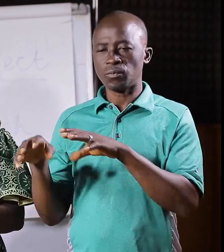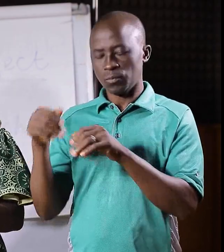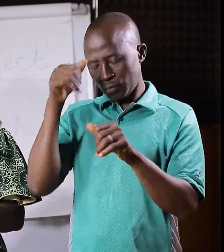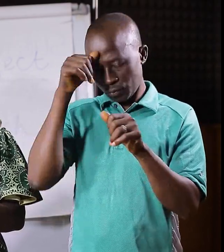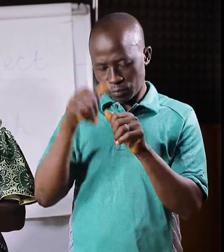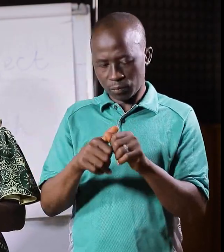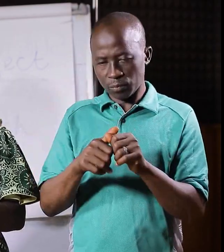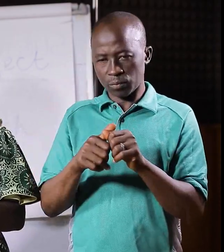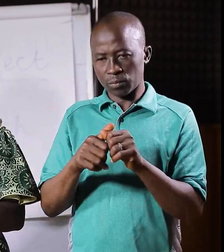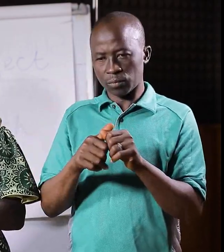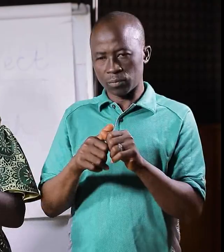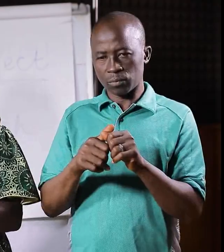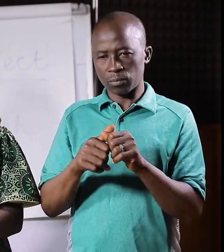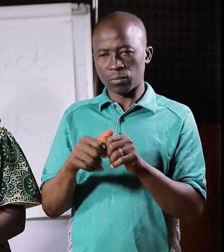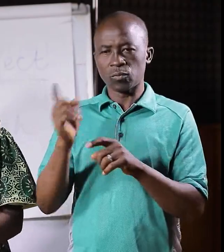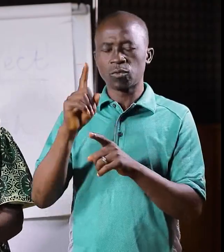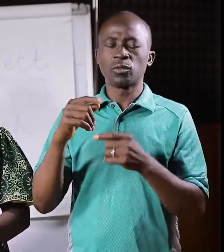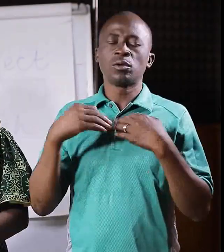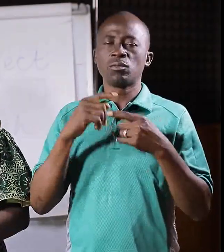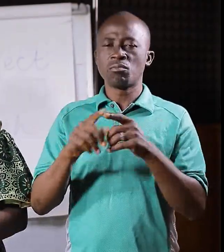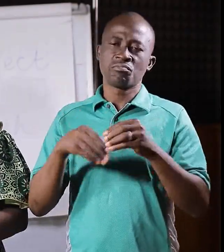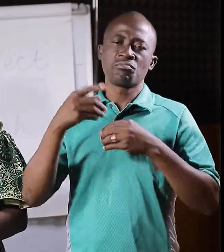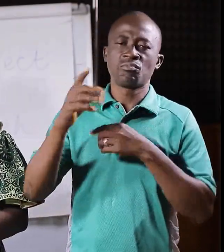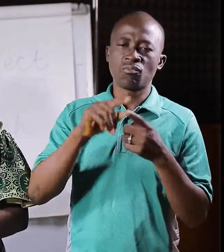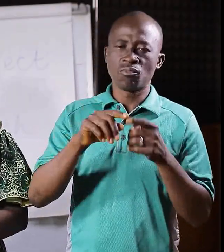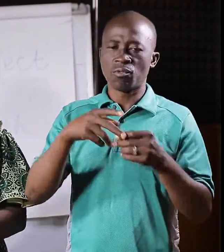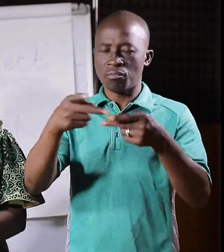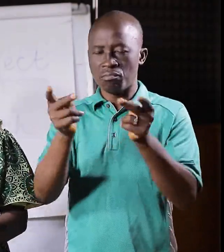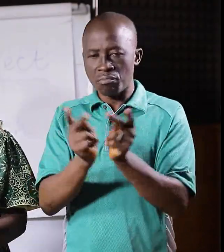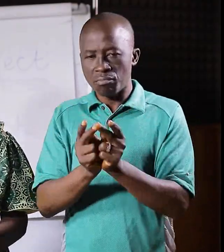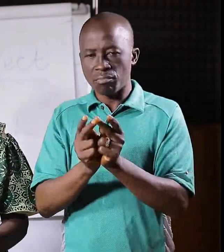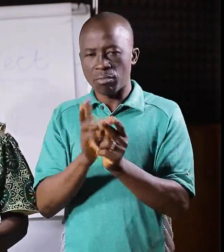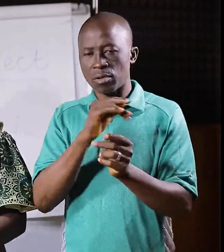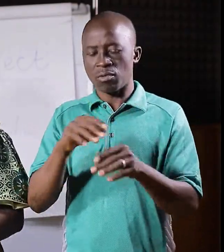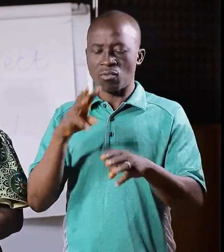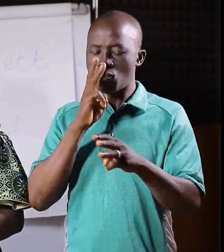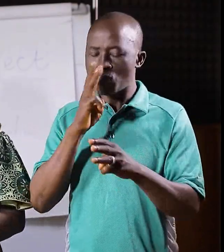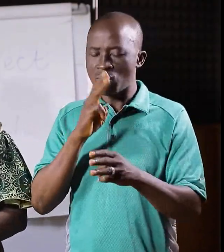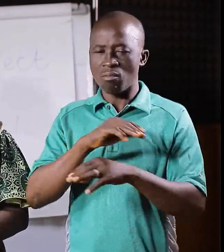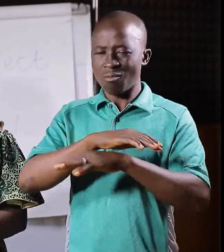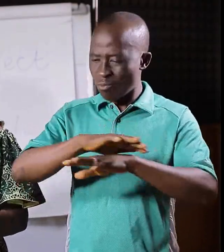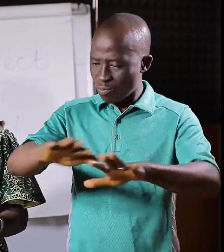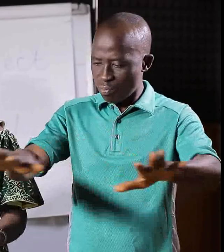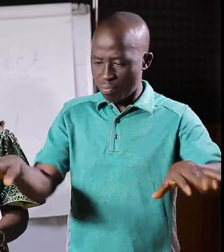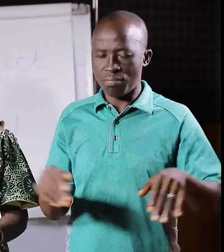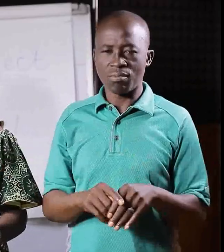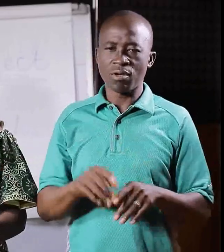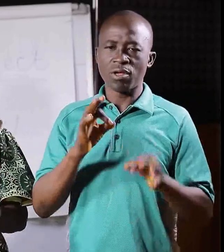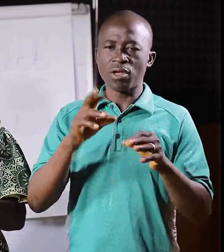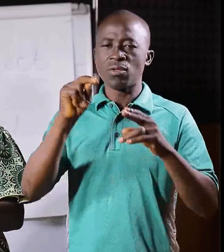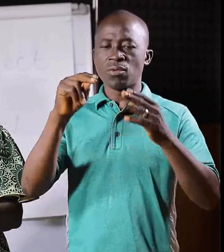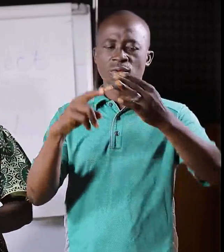remember where you need to go to a particular place and there is water everywhere. Where there is no